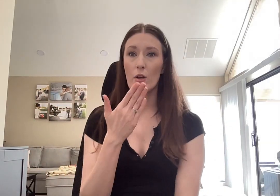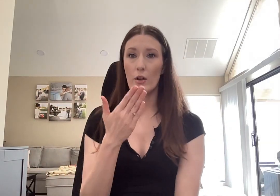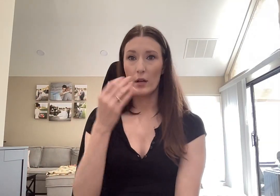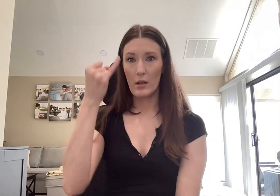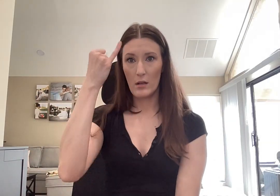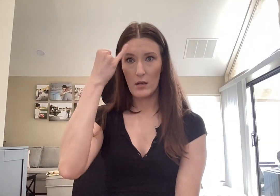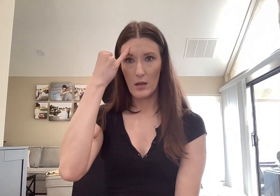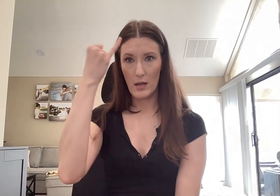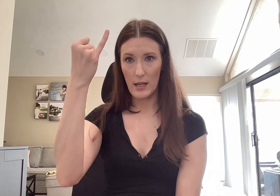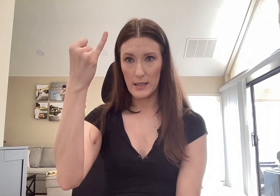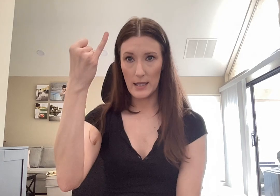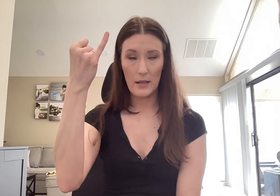Good idea.